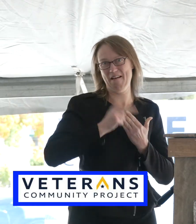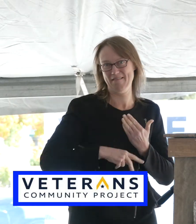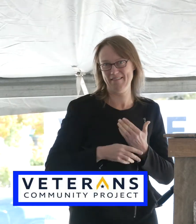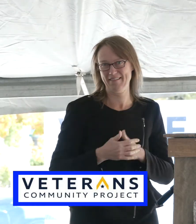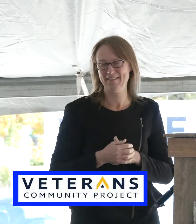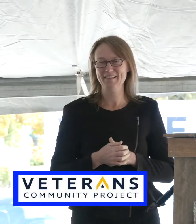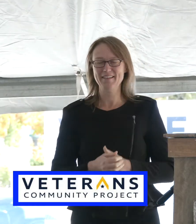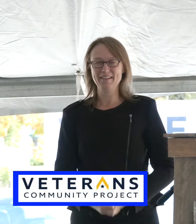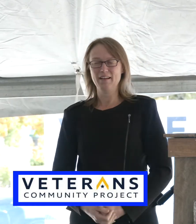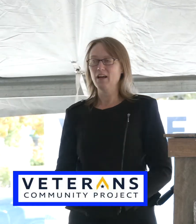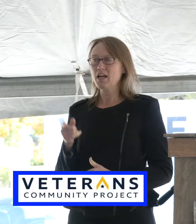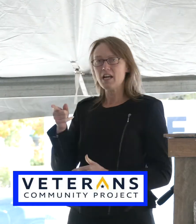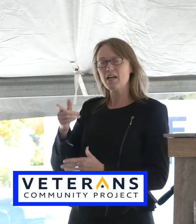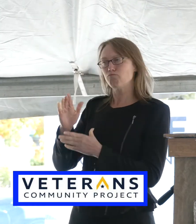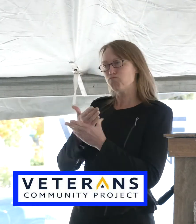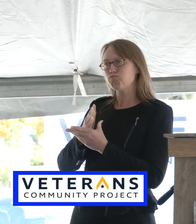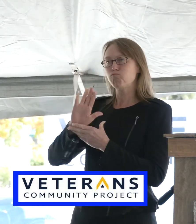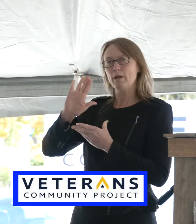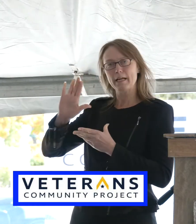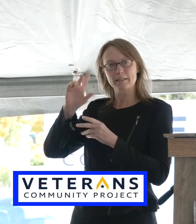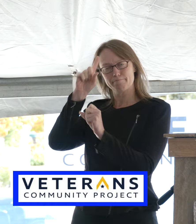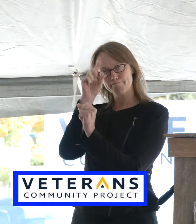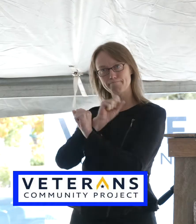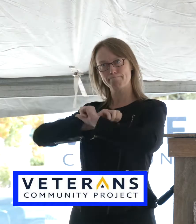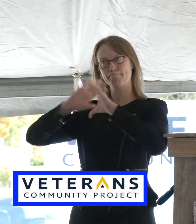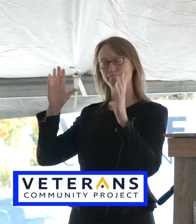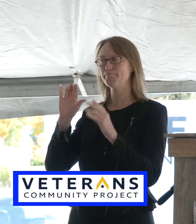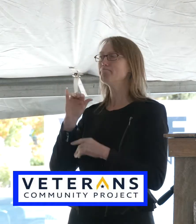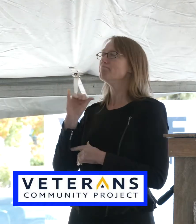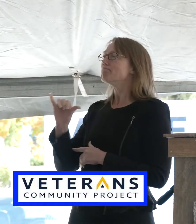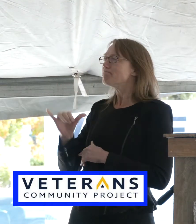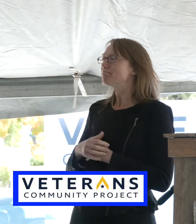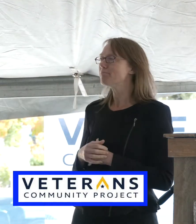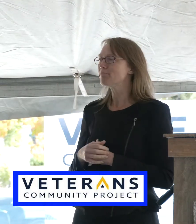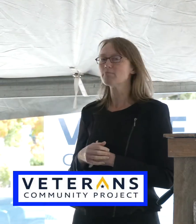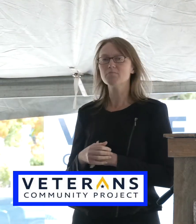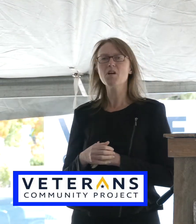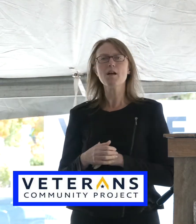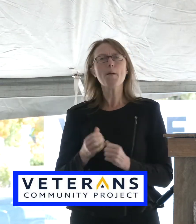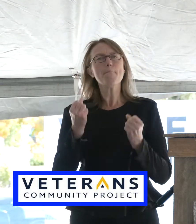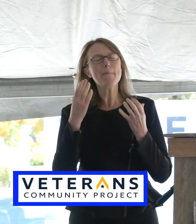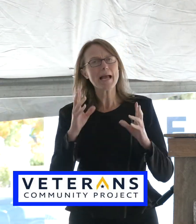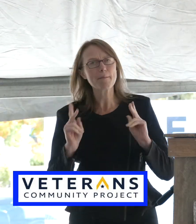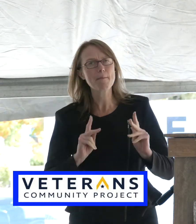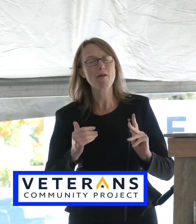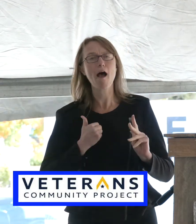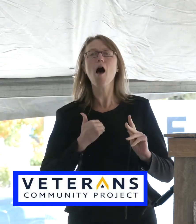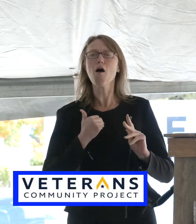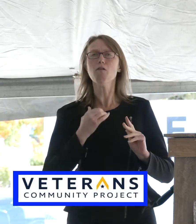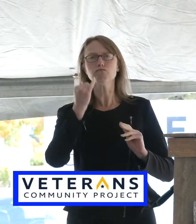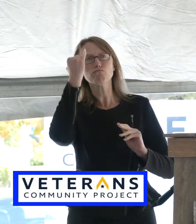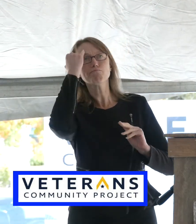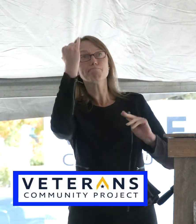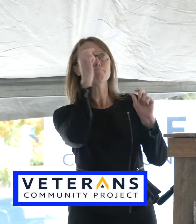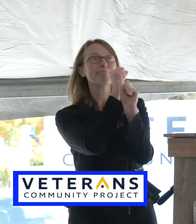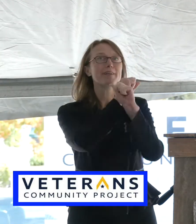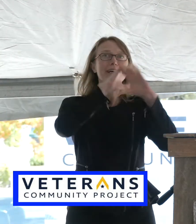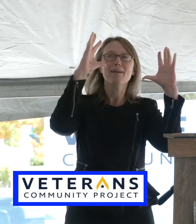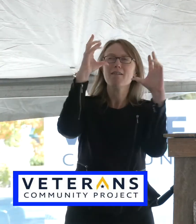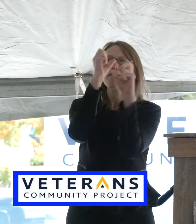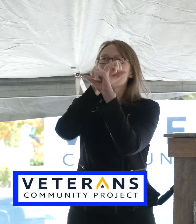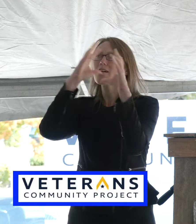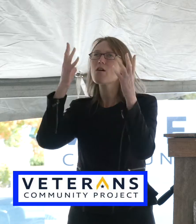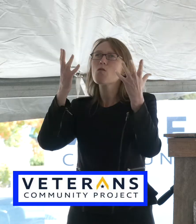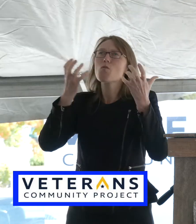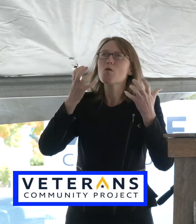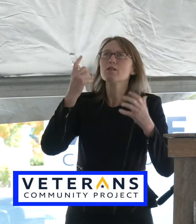know, people have visions sometimes. It's one thing to have a vision, but it's one thing to implement that vision and to really put it into